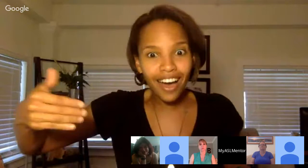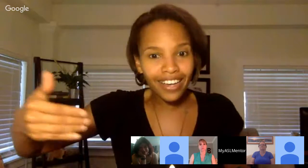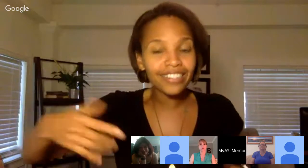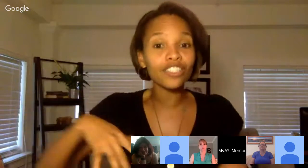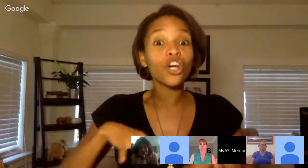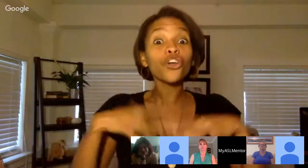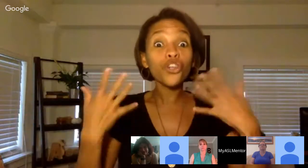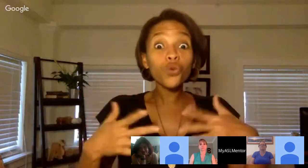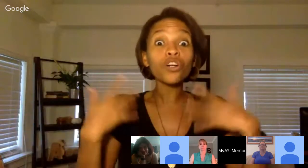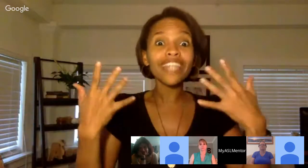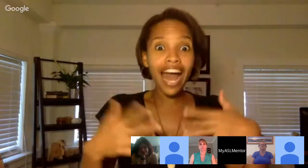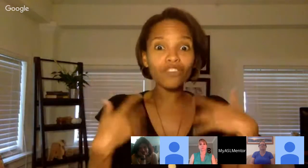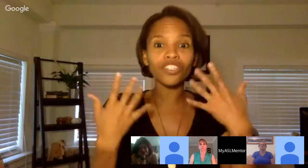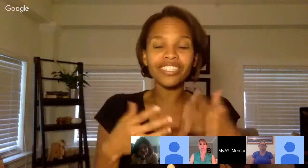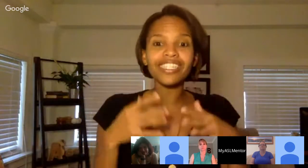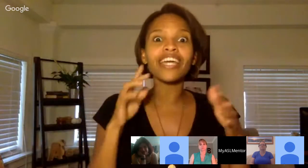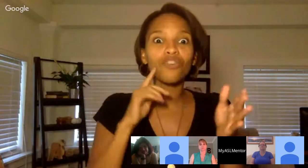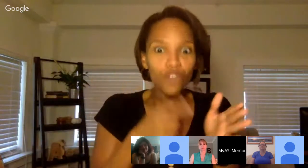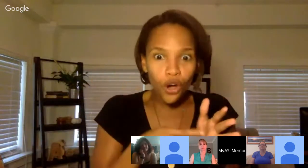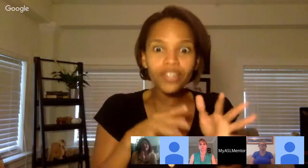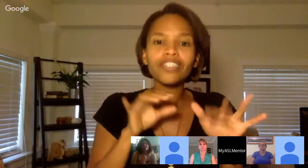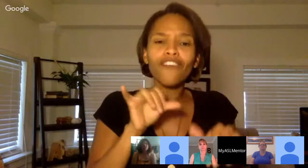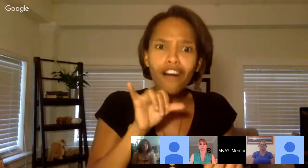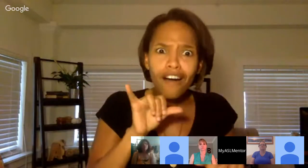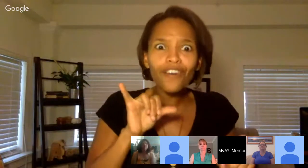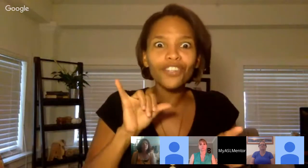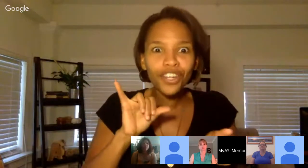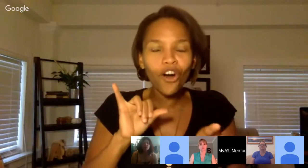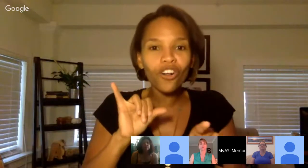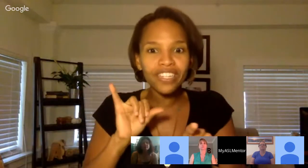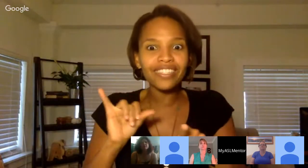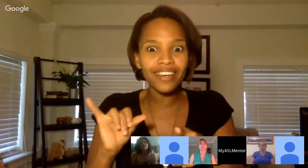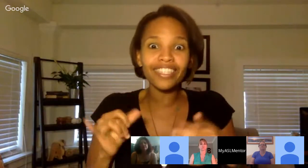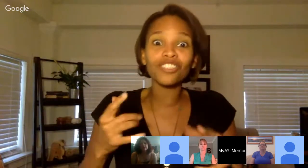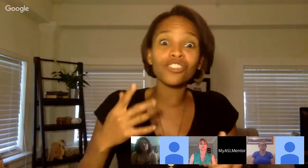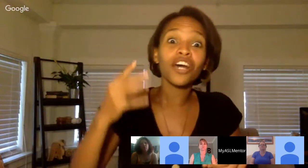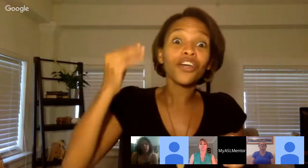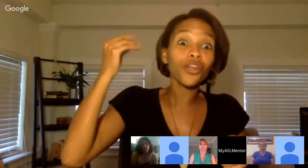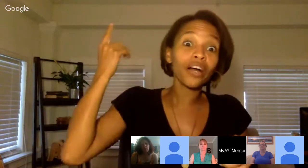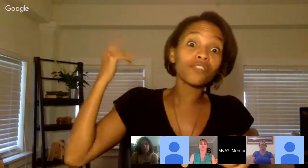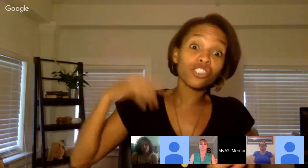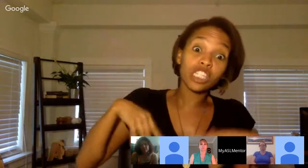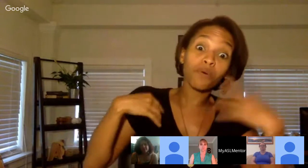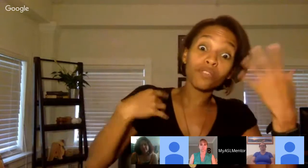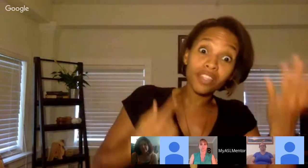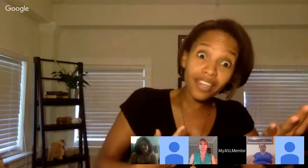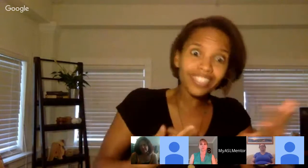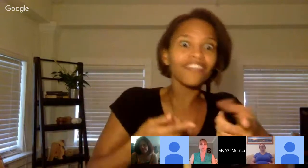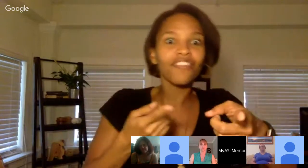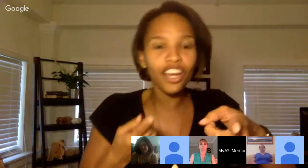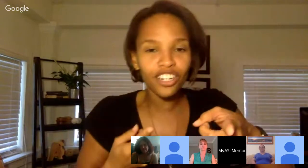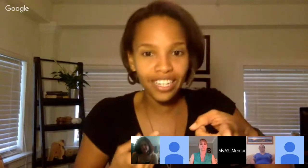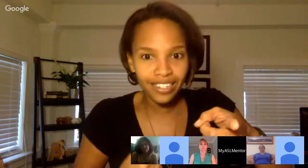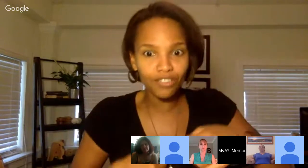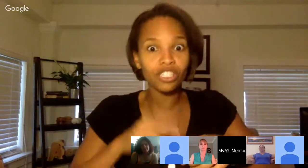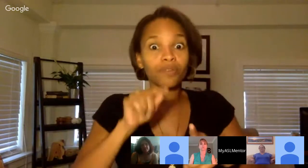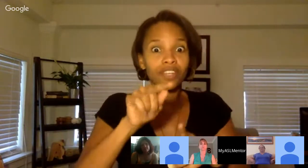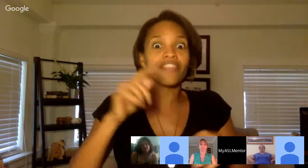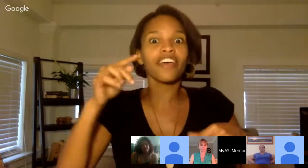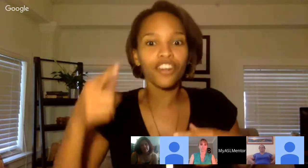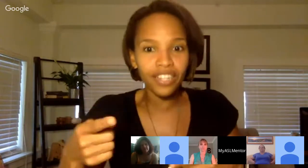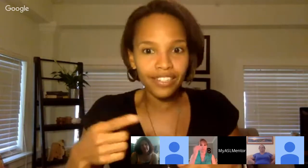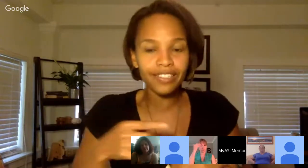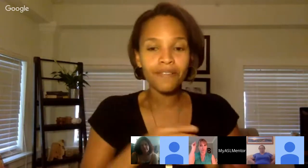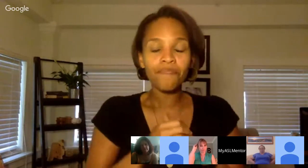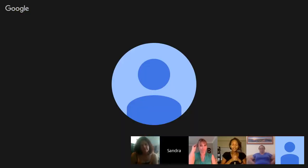these signs is you are now starting to take notice of, oh, look at all these things I just, I was just exposed to this, and then there it is.